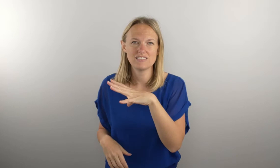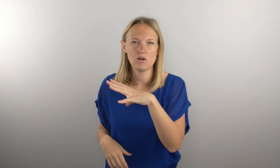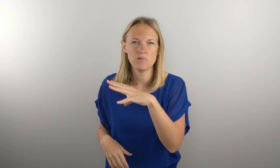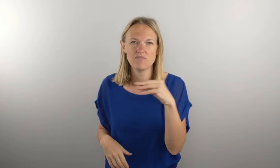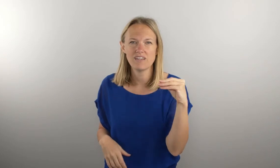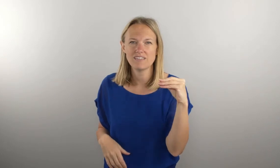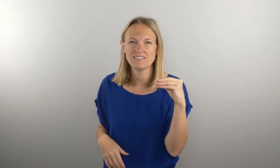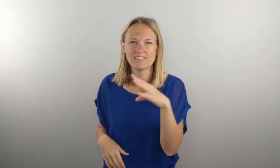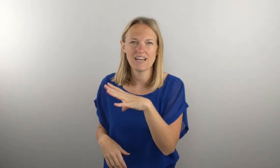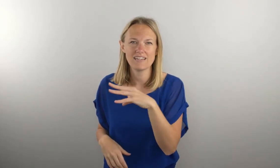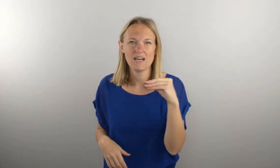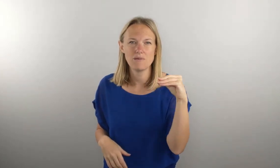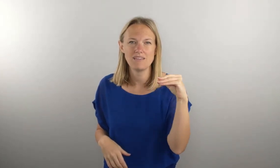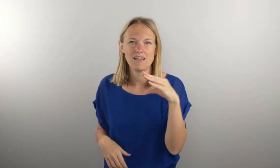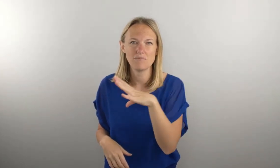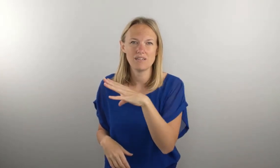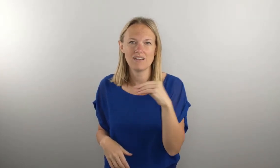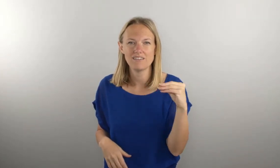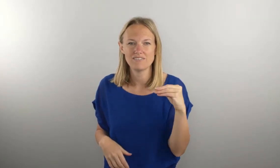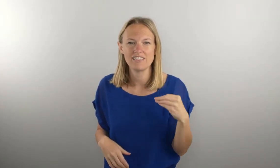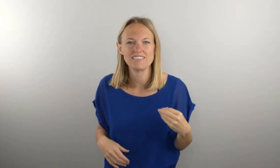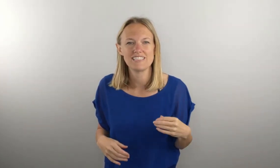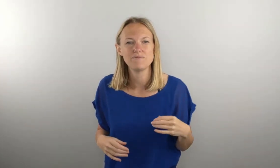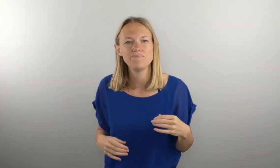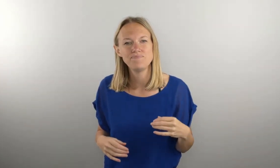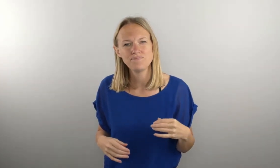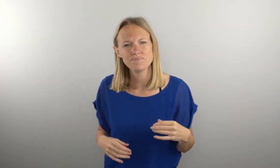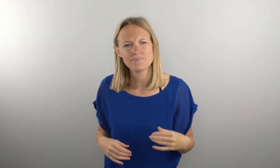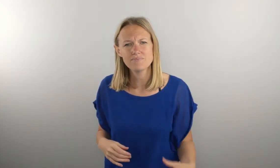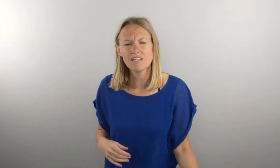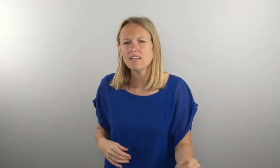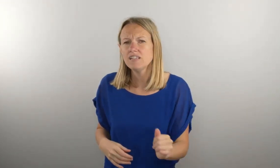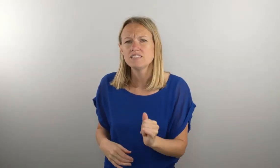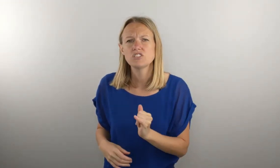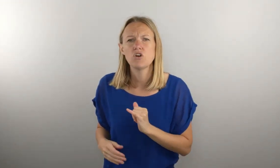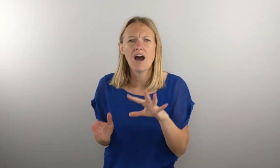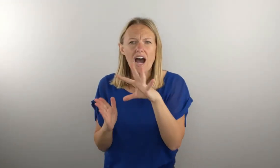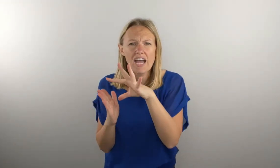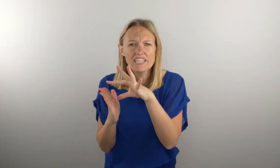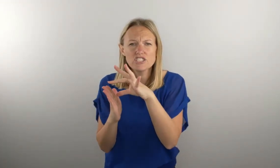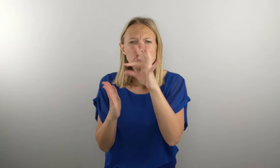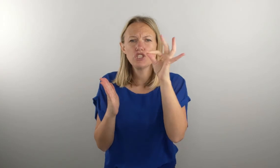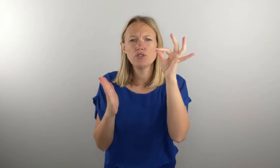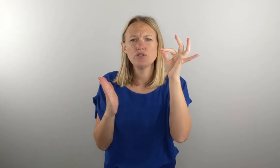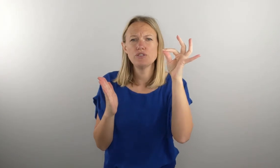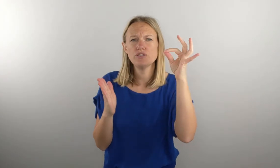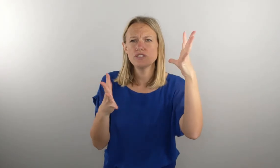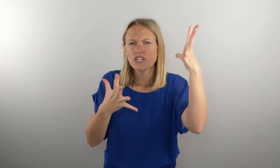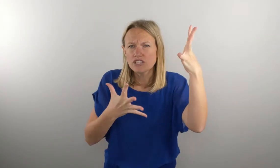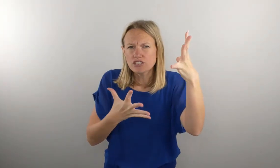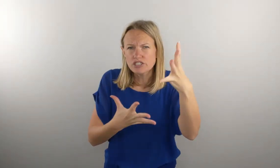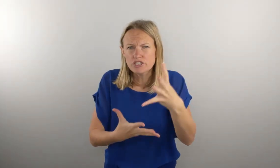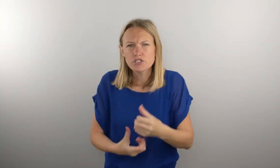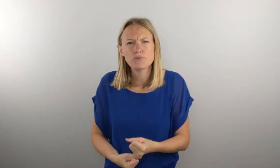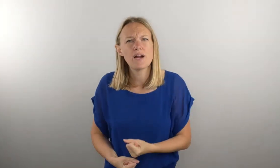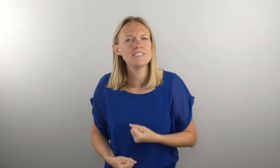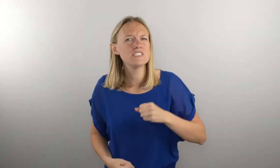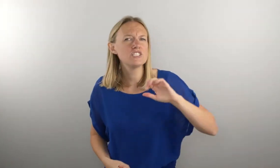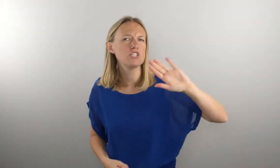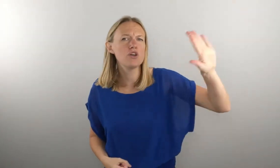open fingers, kind of coming and bringing all your fingers in. So I choose to trust